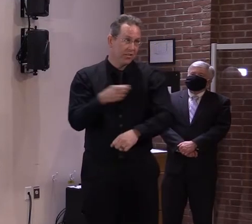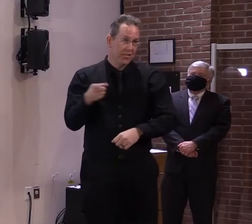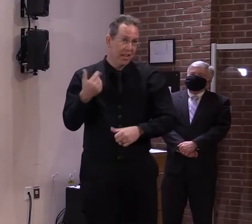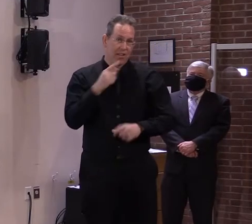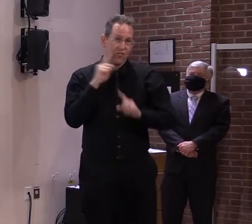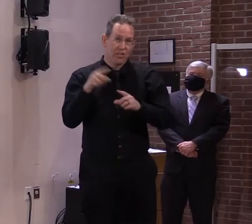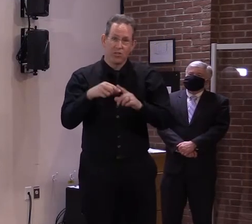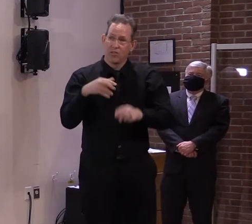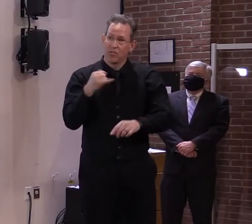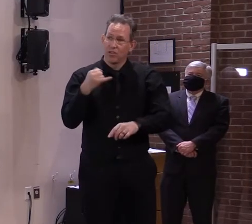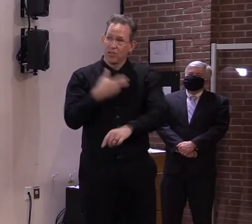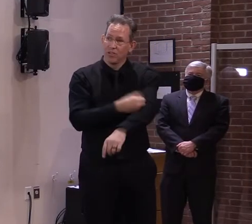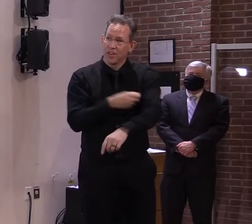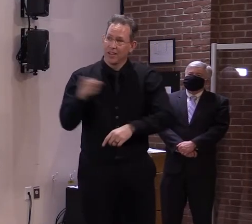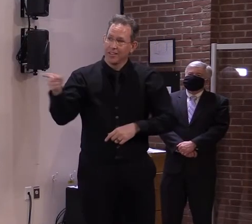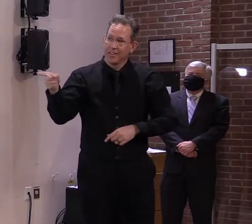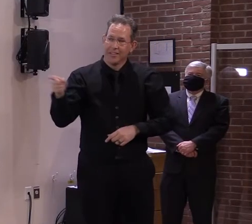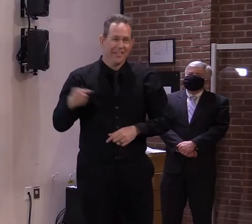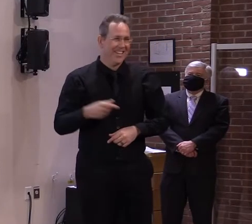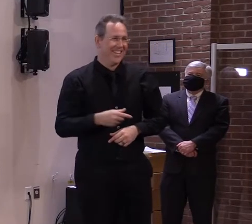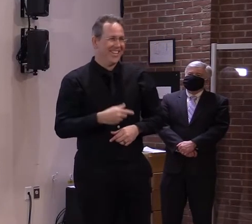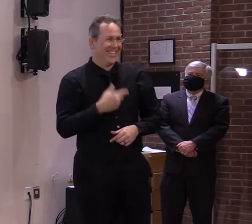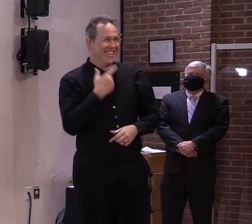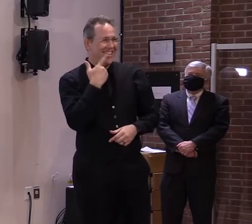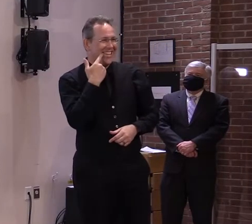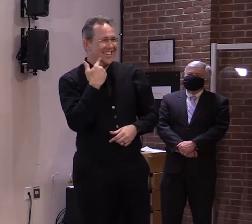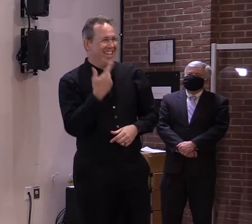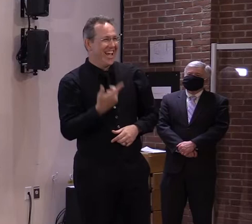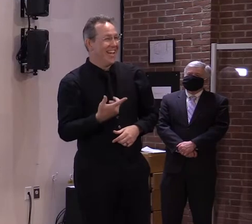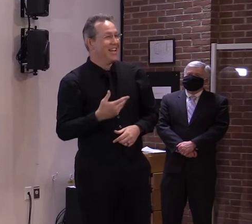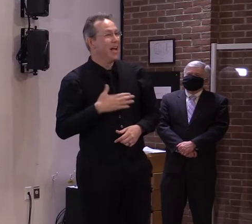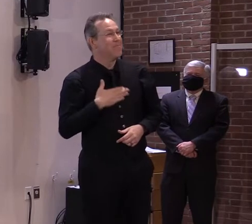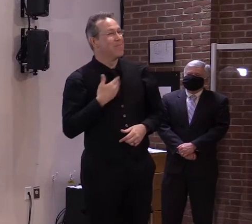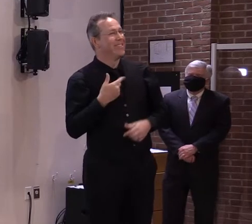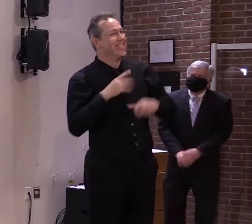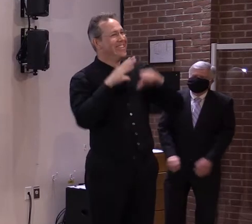Well, I'm glad to get the vaccine.